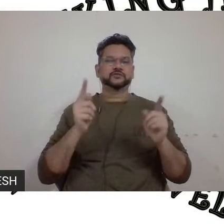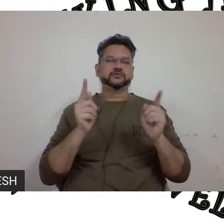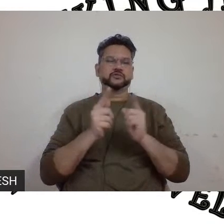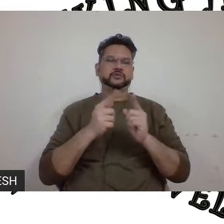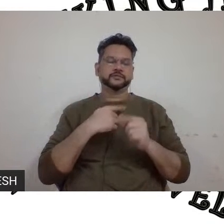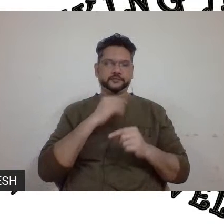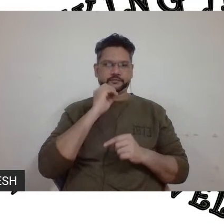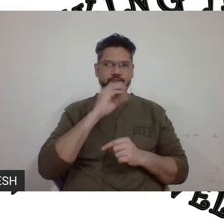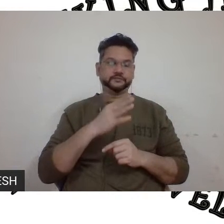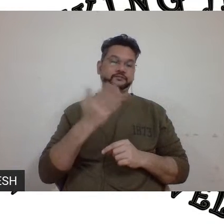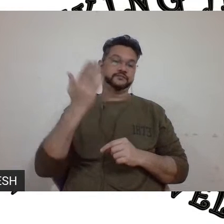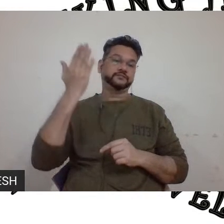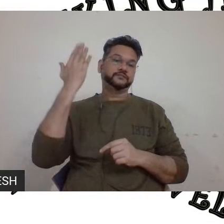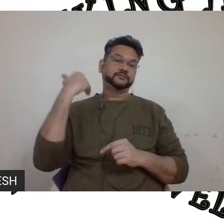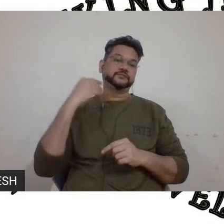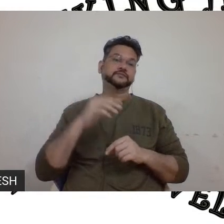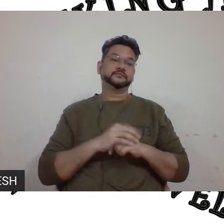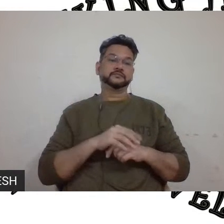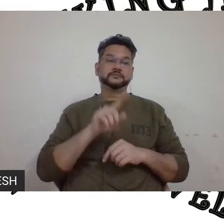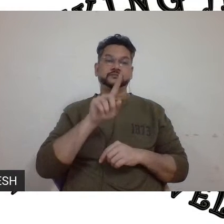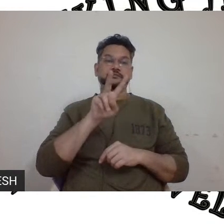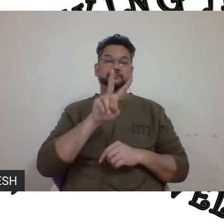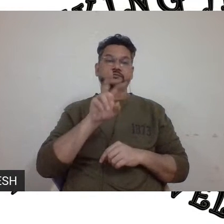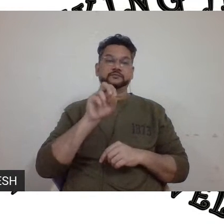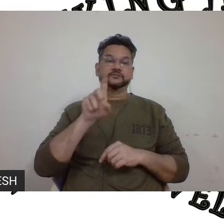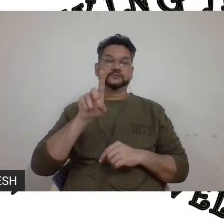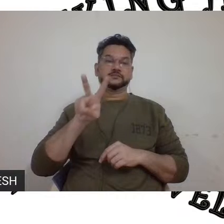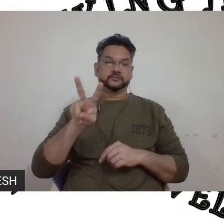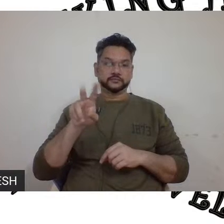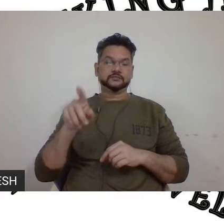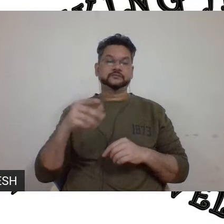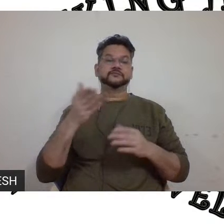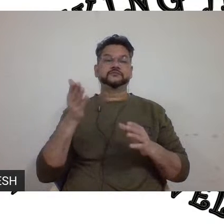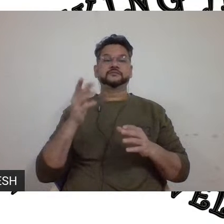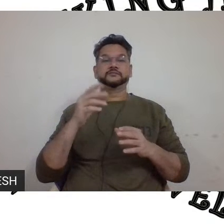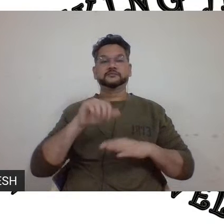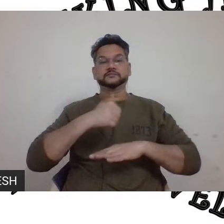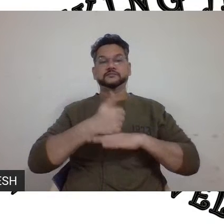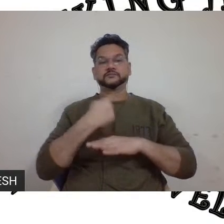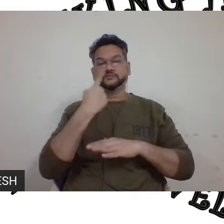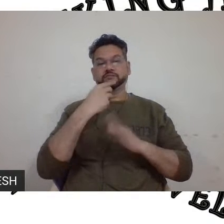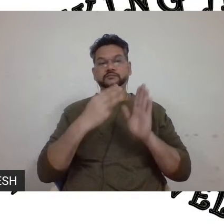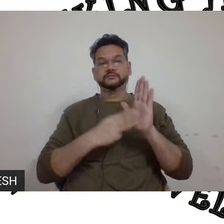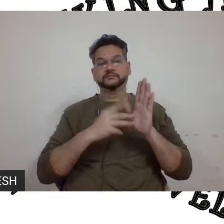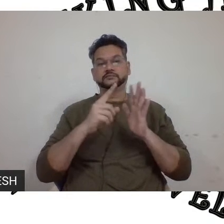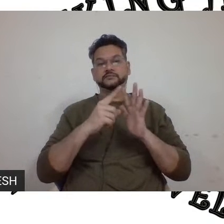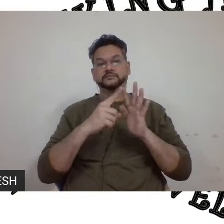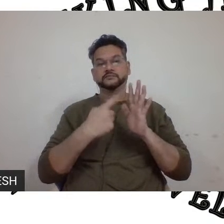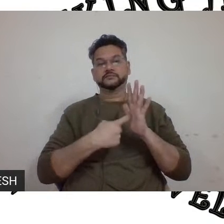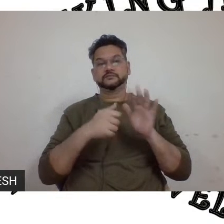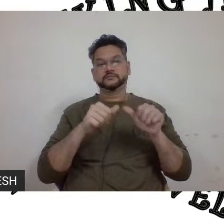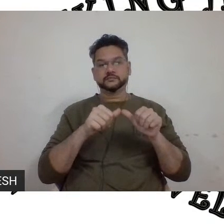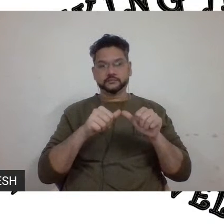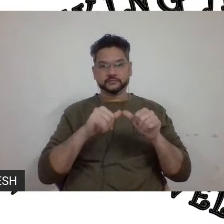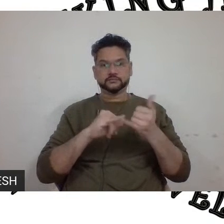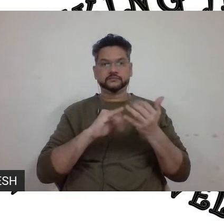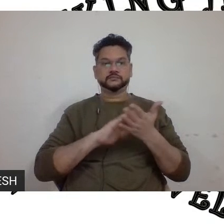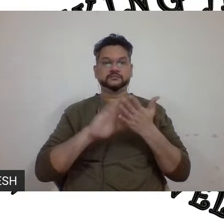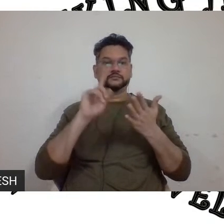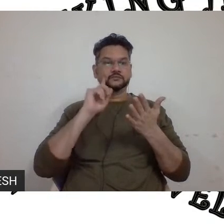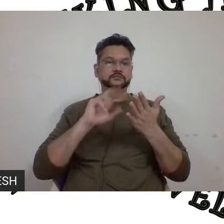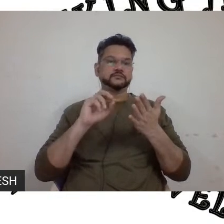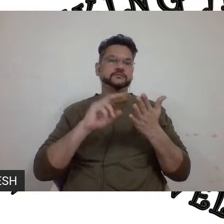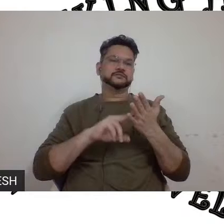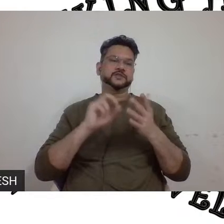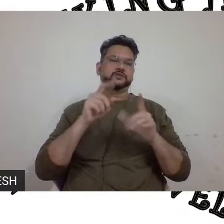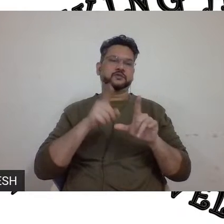started in the year 2012 by Ms. Meera Shinoy, who has unique experience of working in senior positions and also